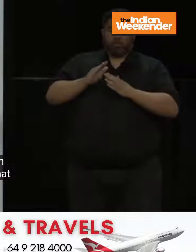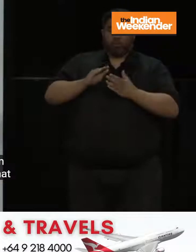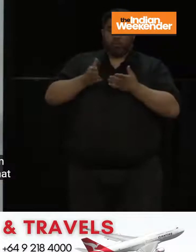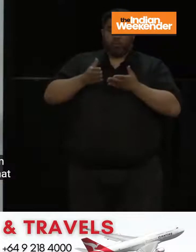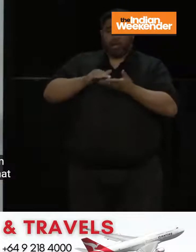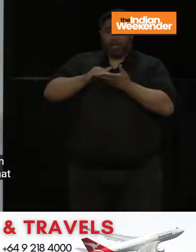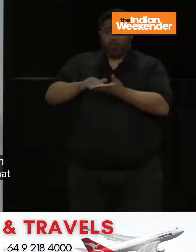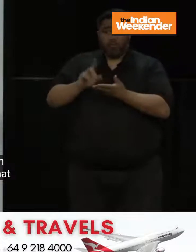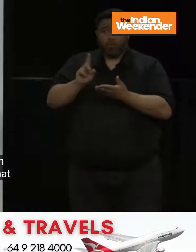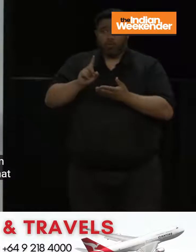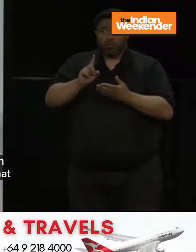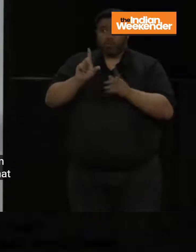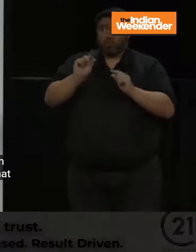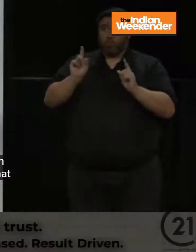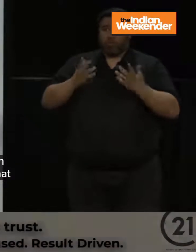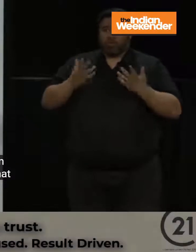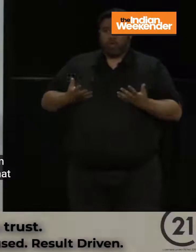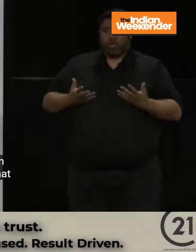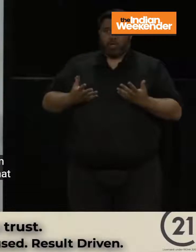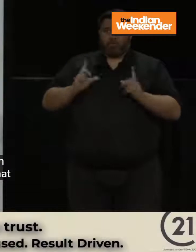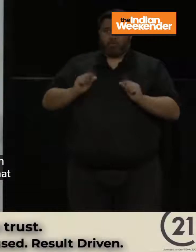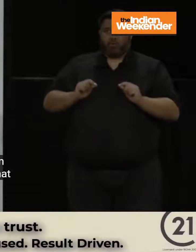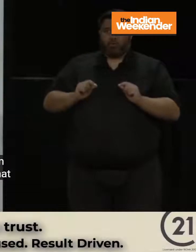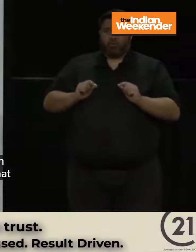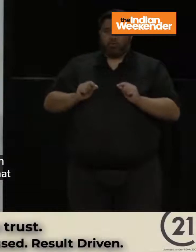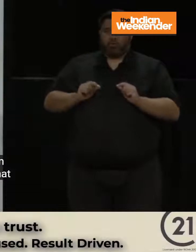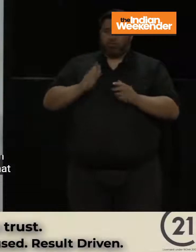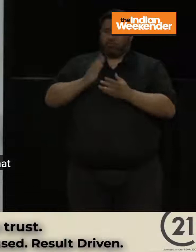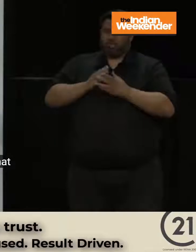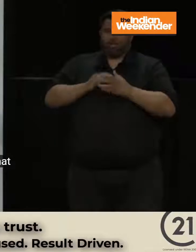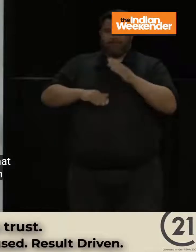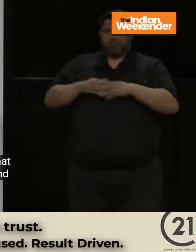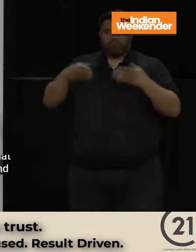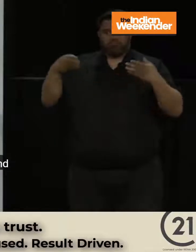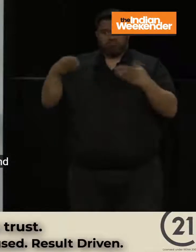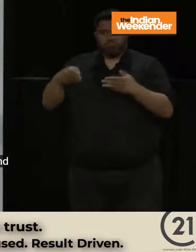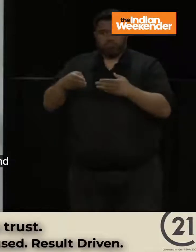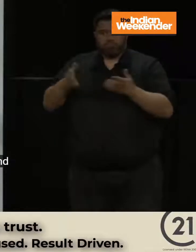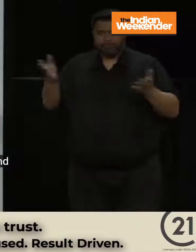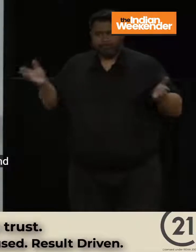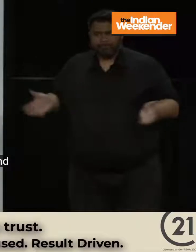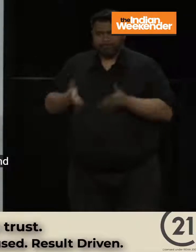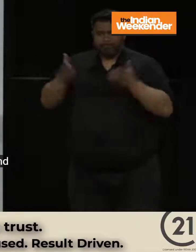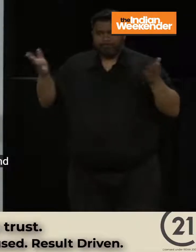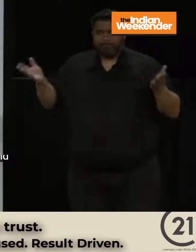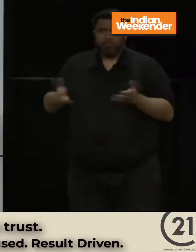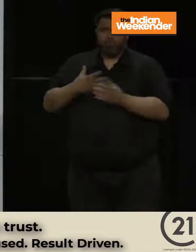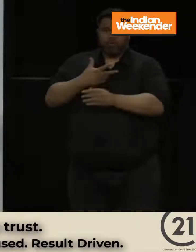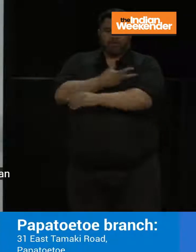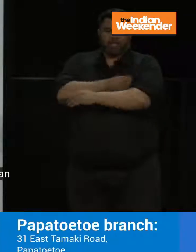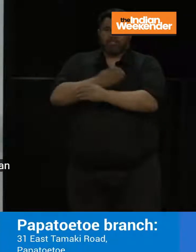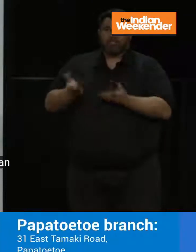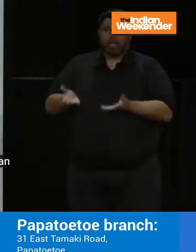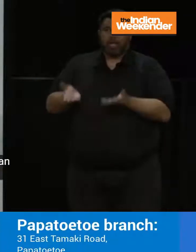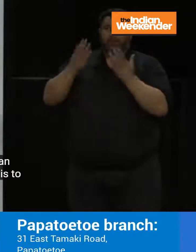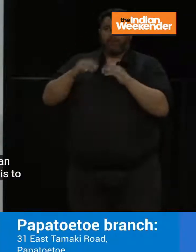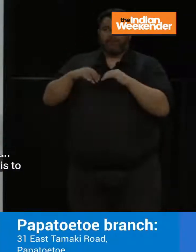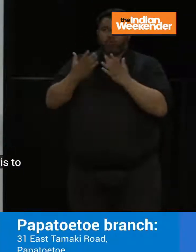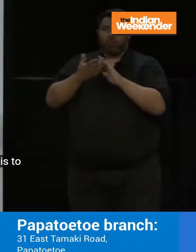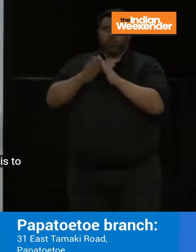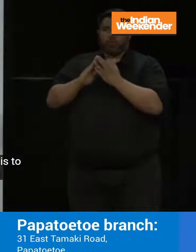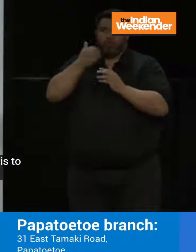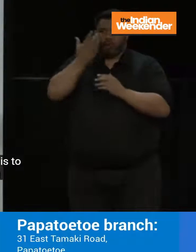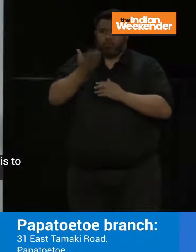is to do exactly what we're doing, which is a real, relentless focus on getting vaccination rates up in Māori communities. They